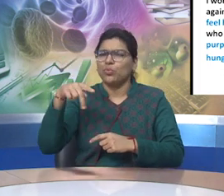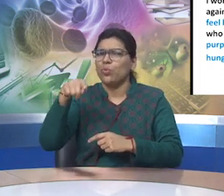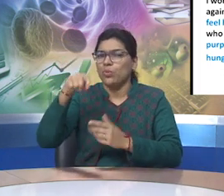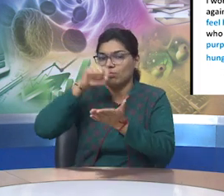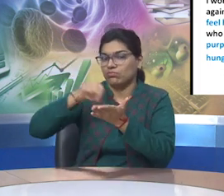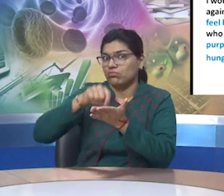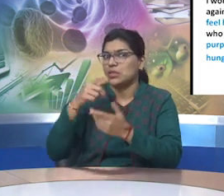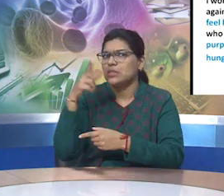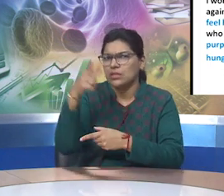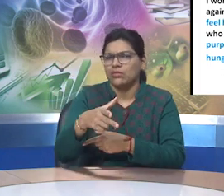Tigers attack